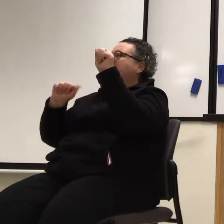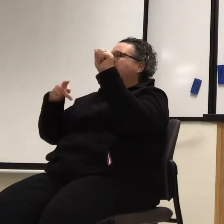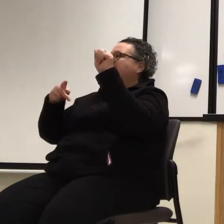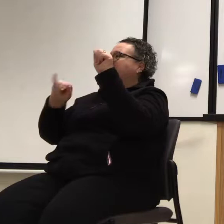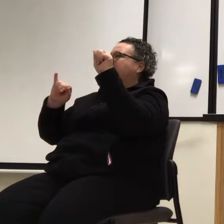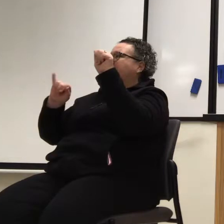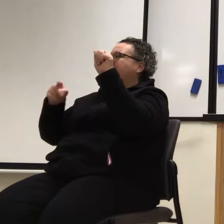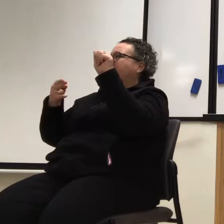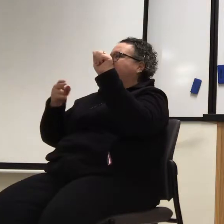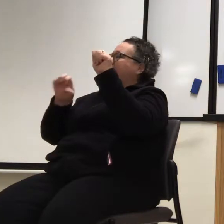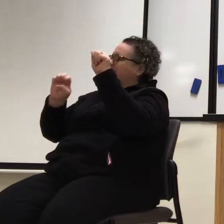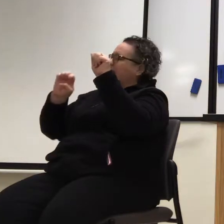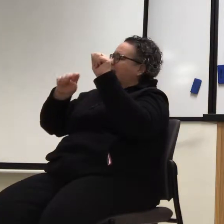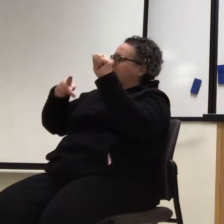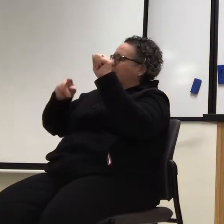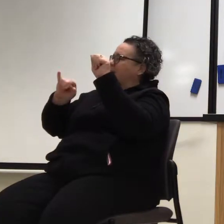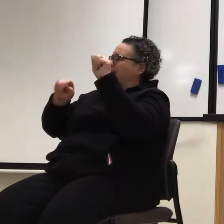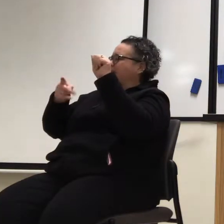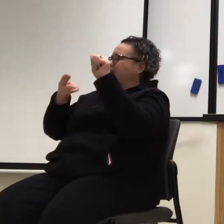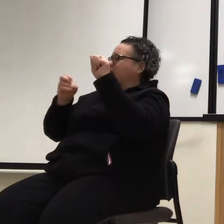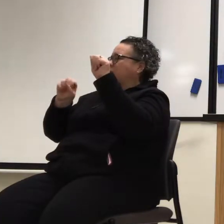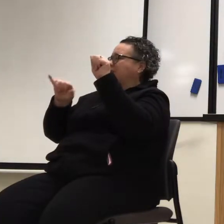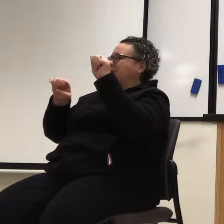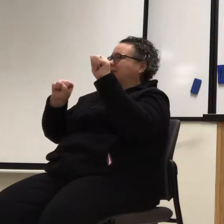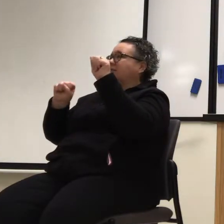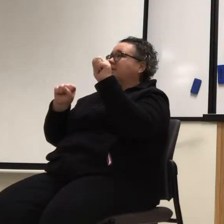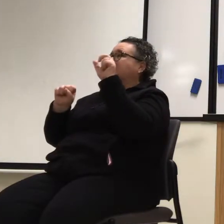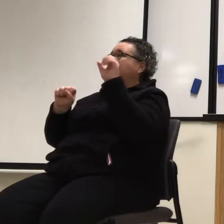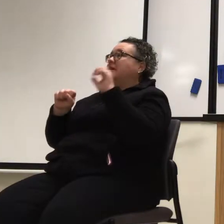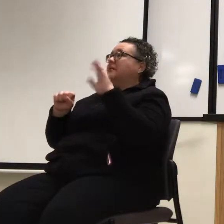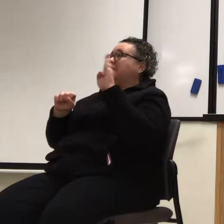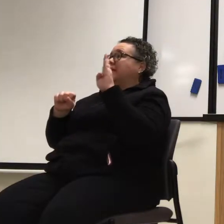Epiphyses, B, diaphysis, and what about C?